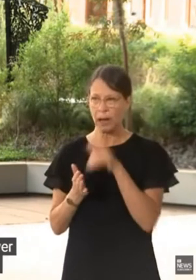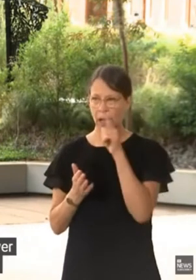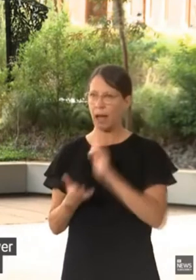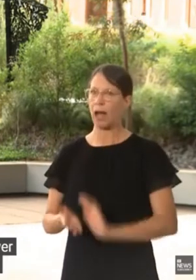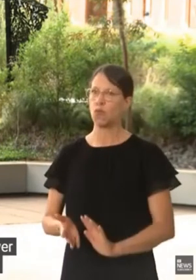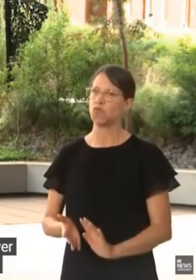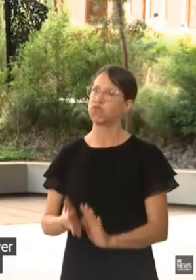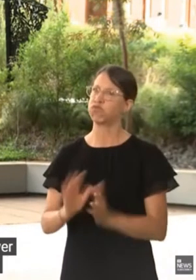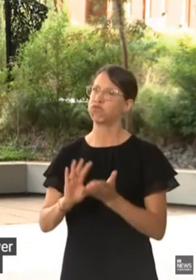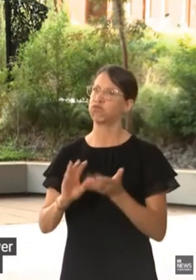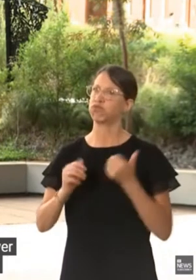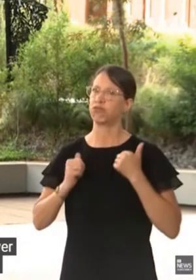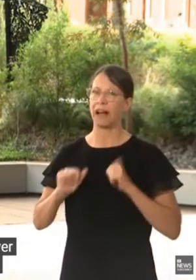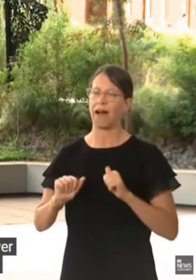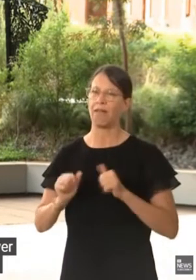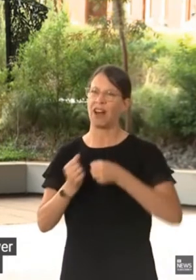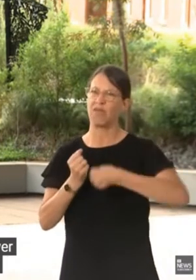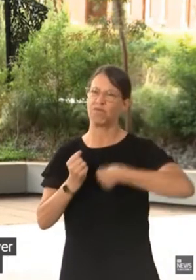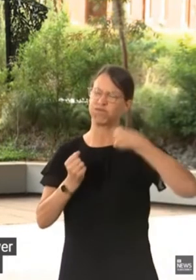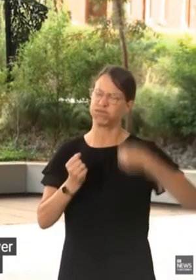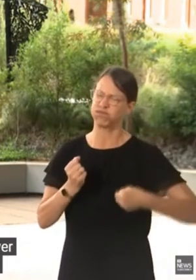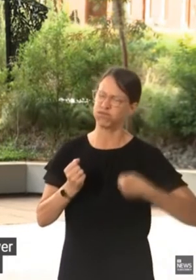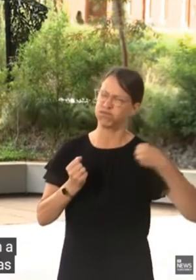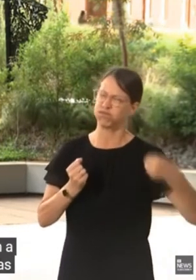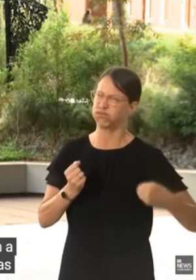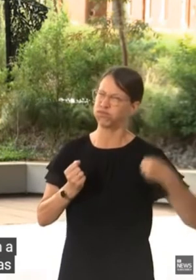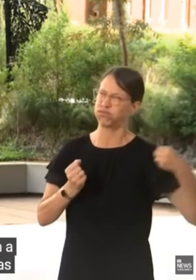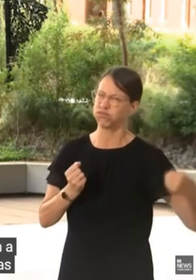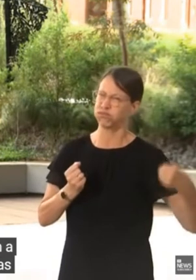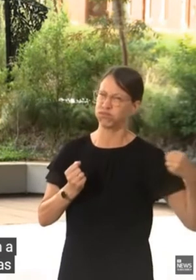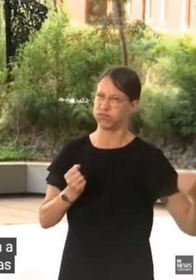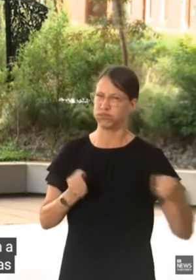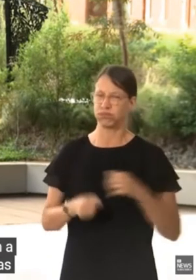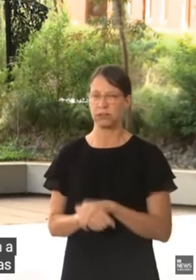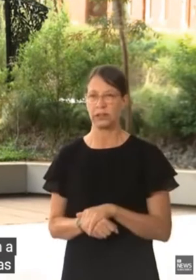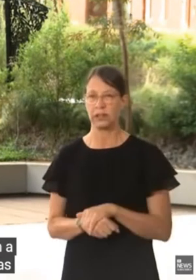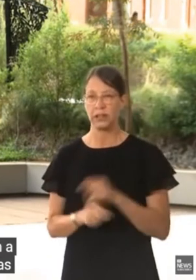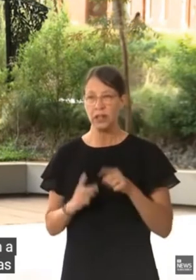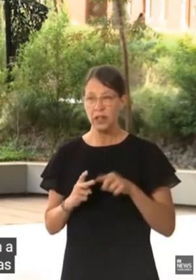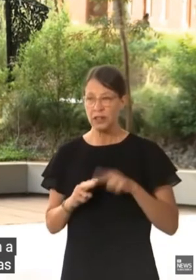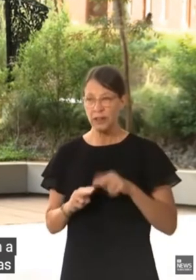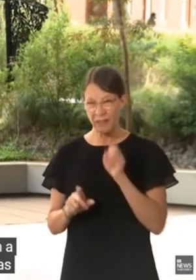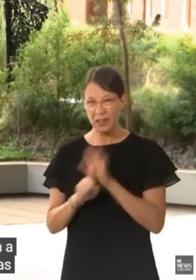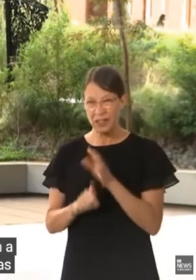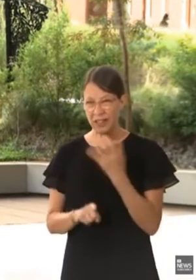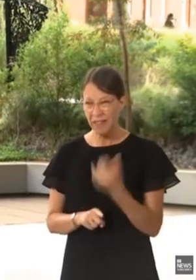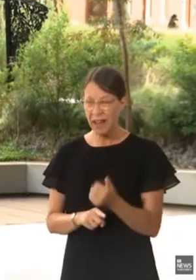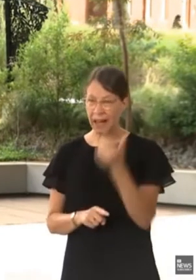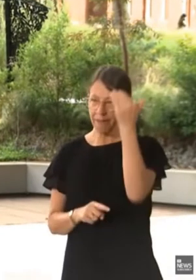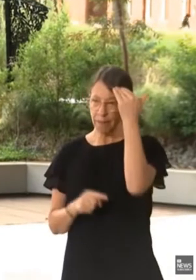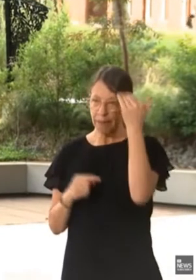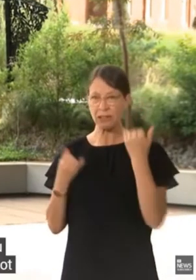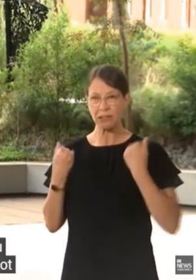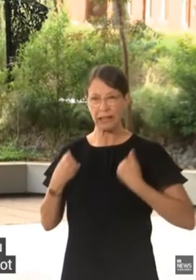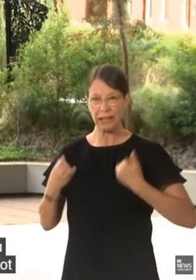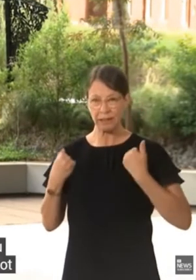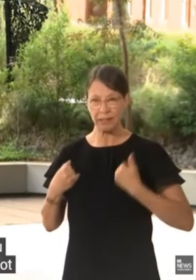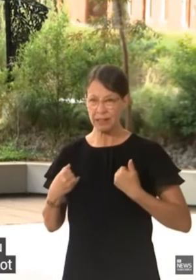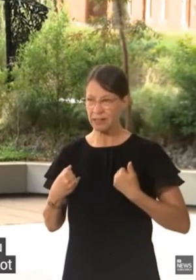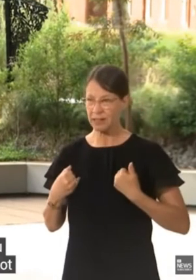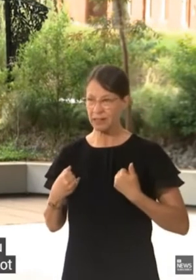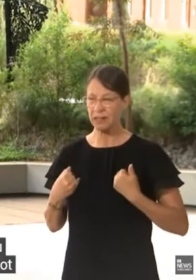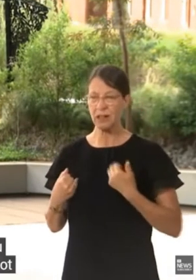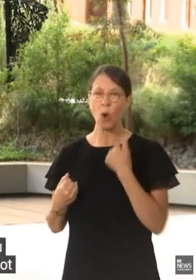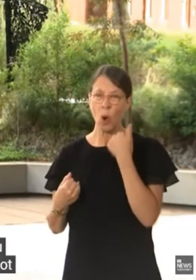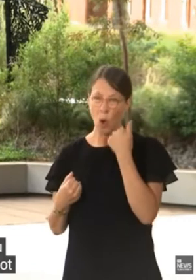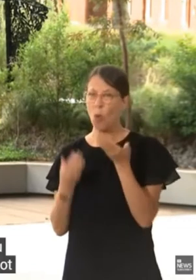derail the recovery process. If you are living with a mental illness, our services, as always, remain